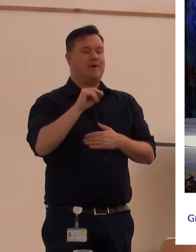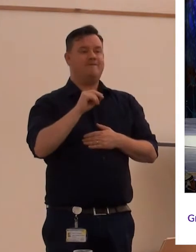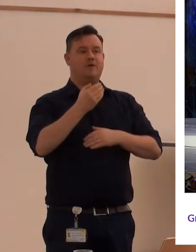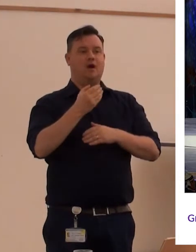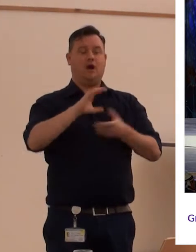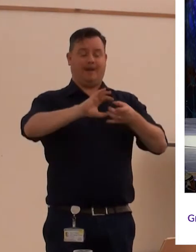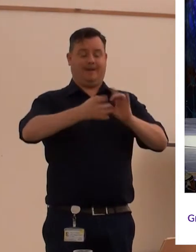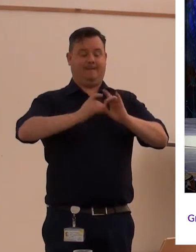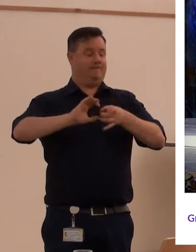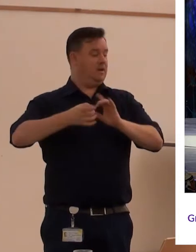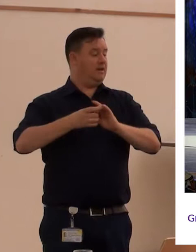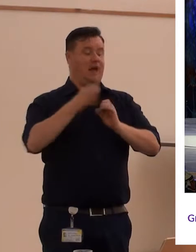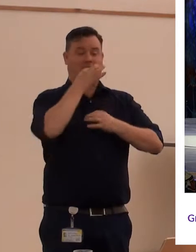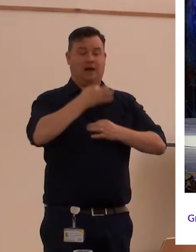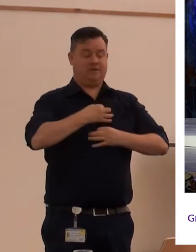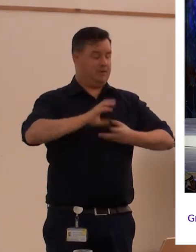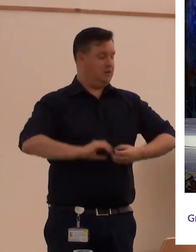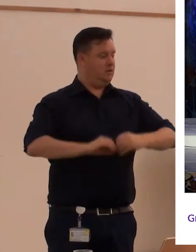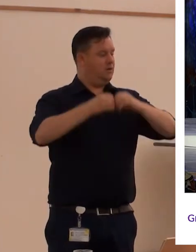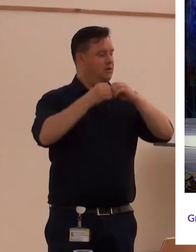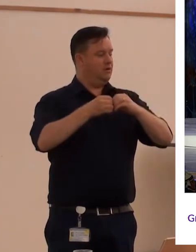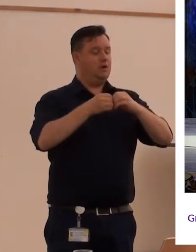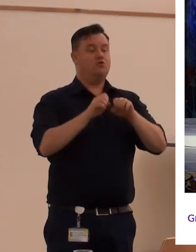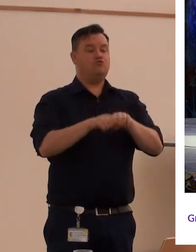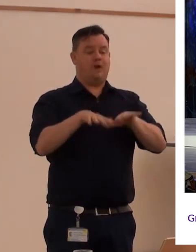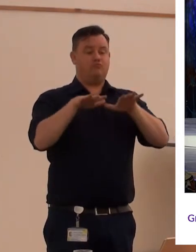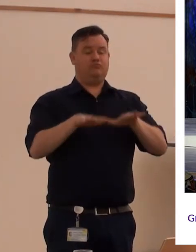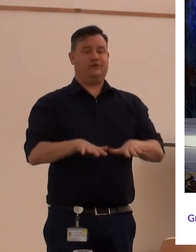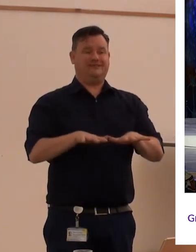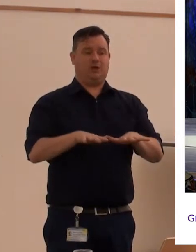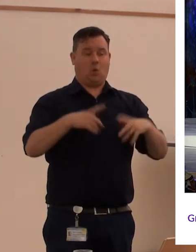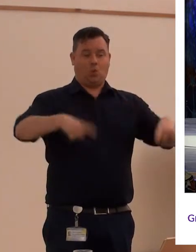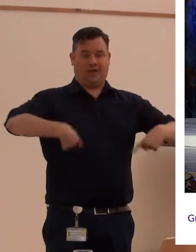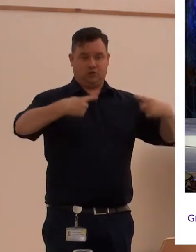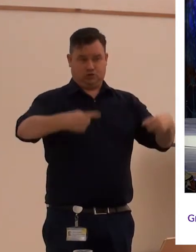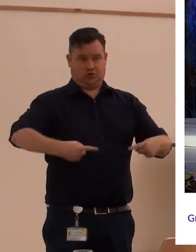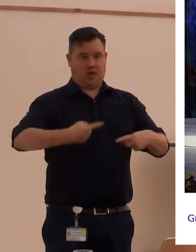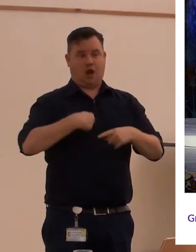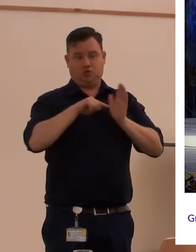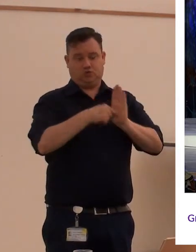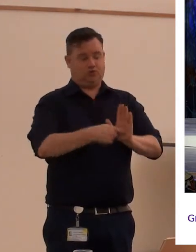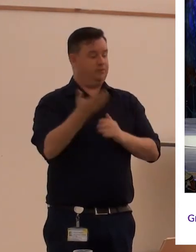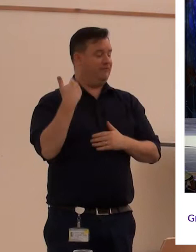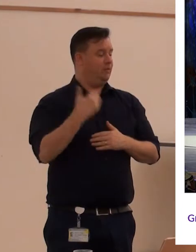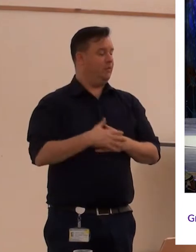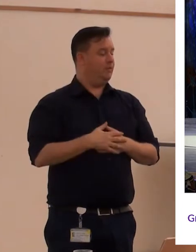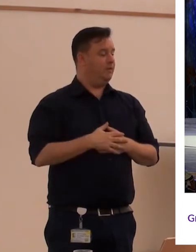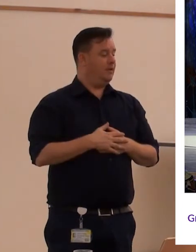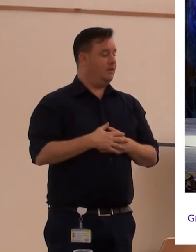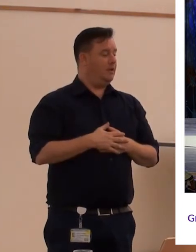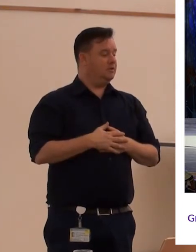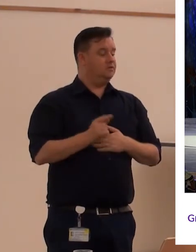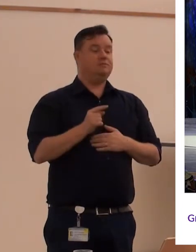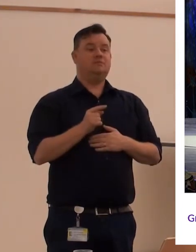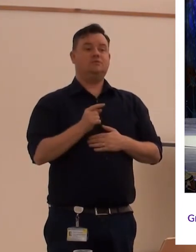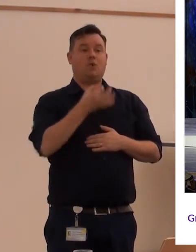they asked me to recreate the work written in the wheelchair, which I showed you earlier. And they wanted me to make letters